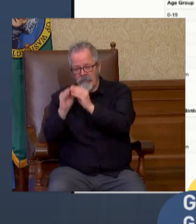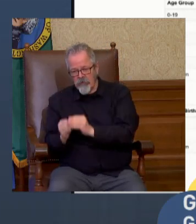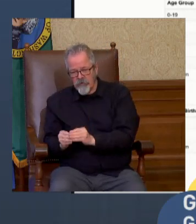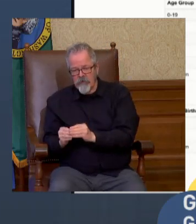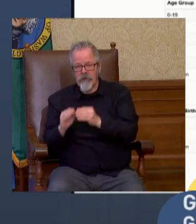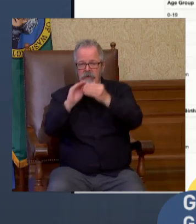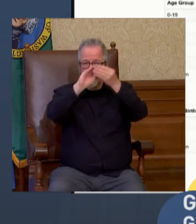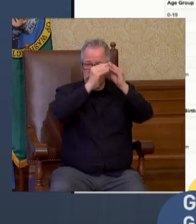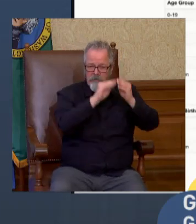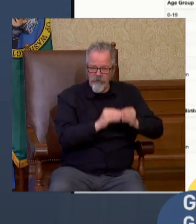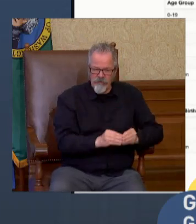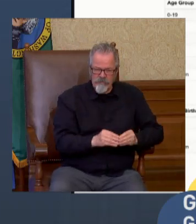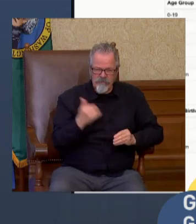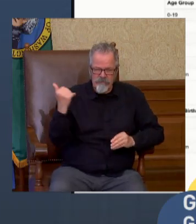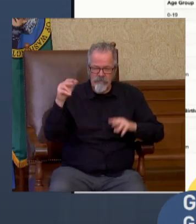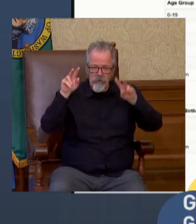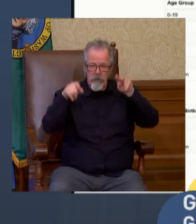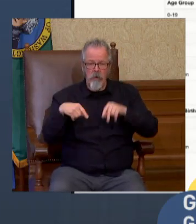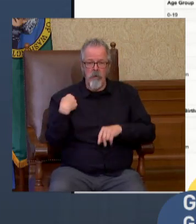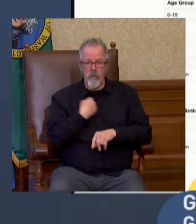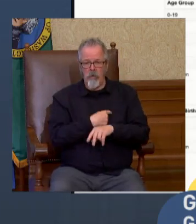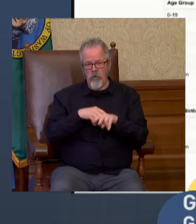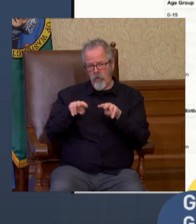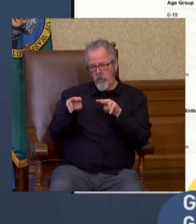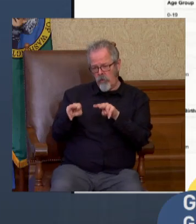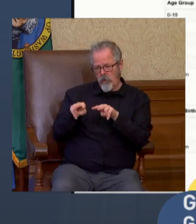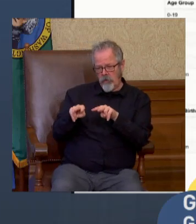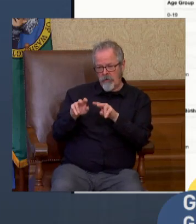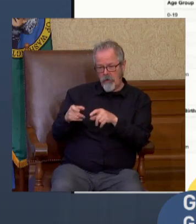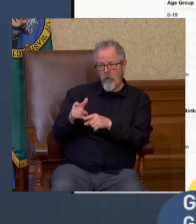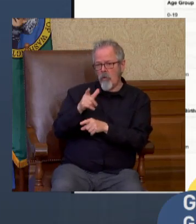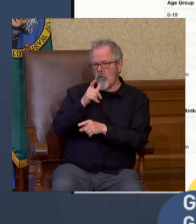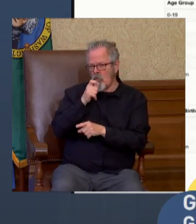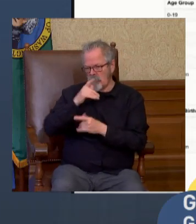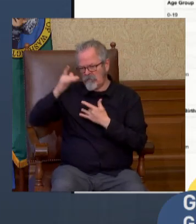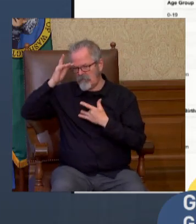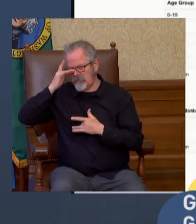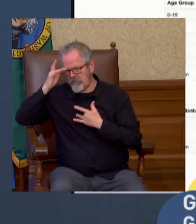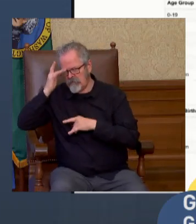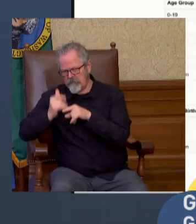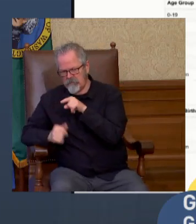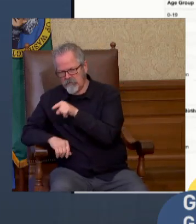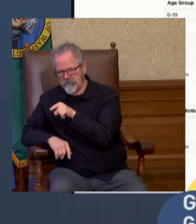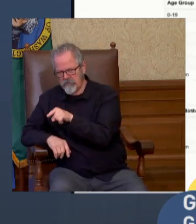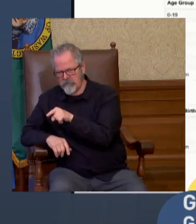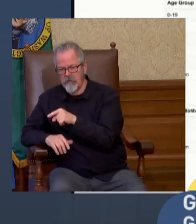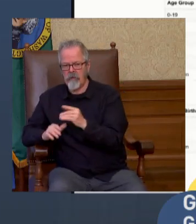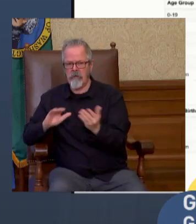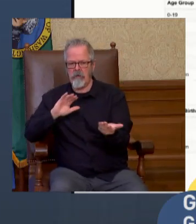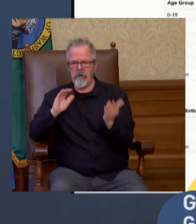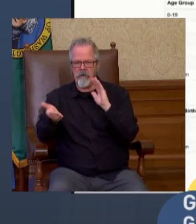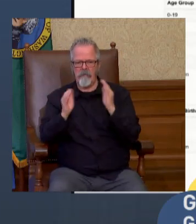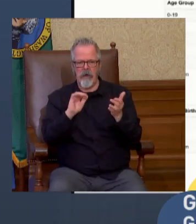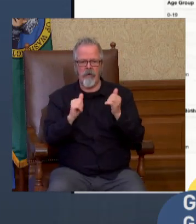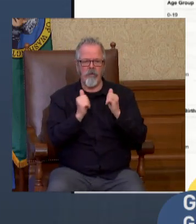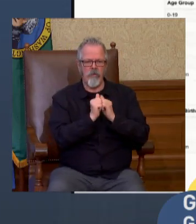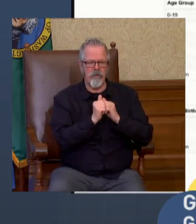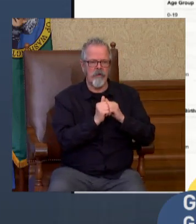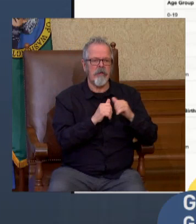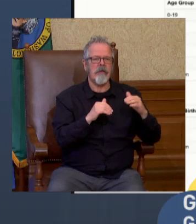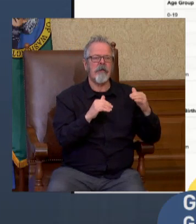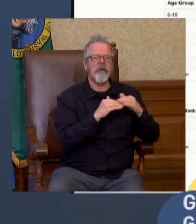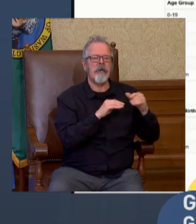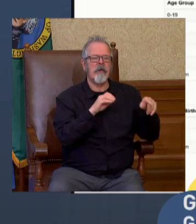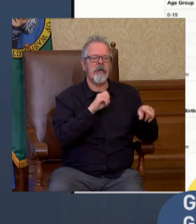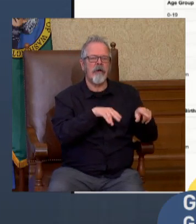equitable, and we're concerned about that. If you look at the demographics of the Washingtonians who are suffering from this disease,